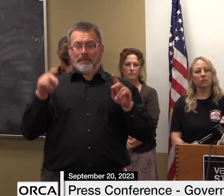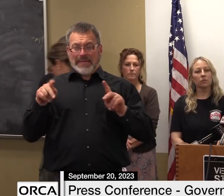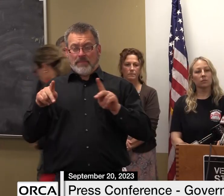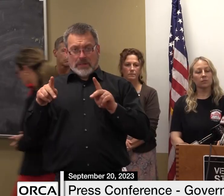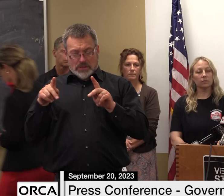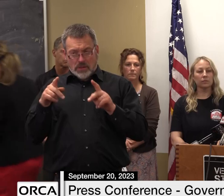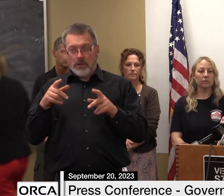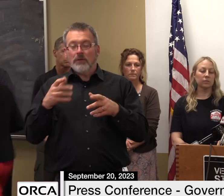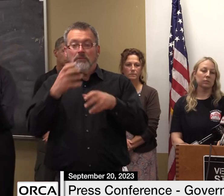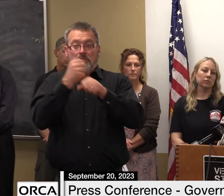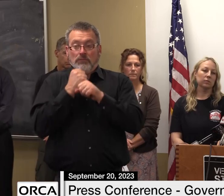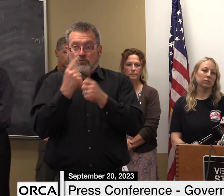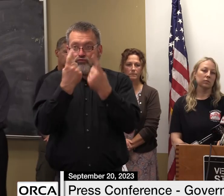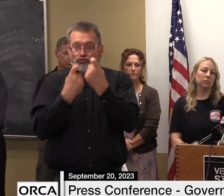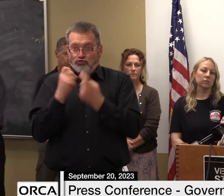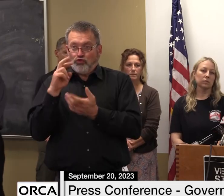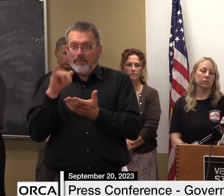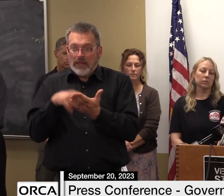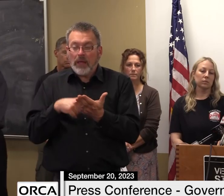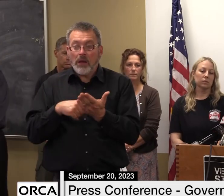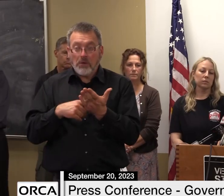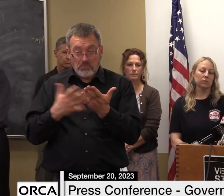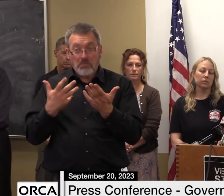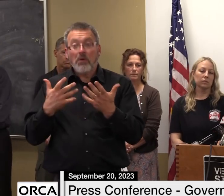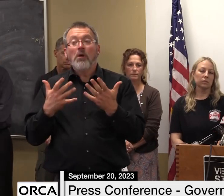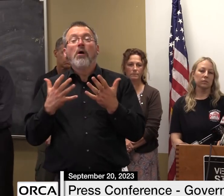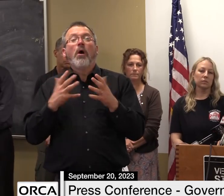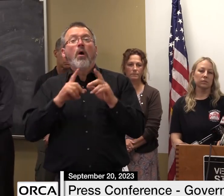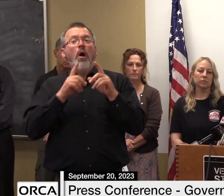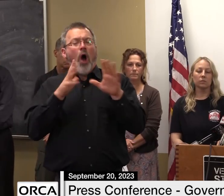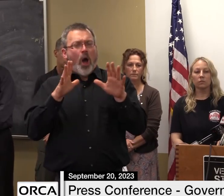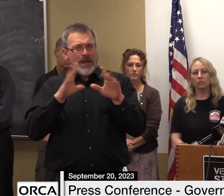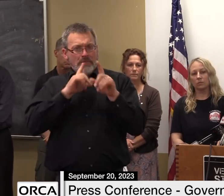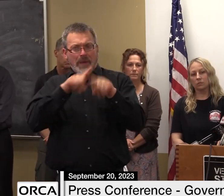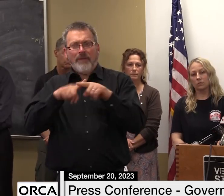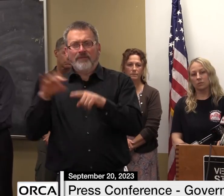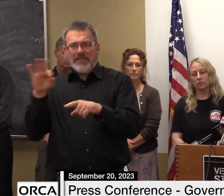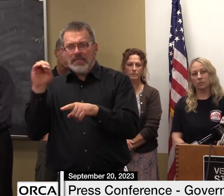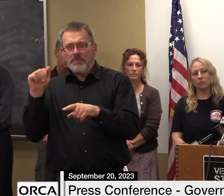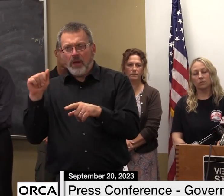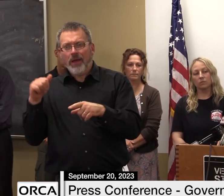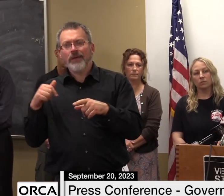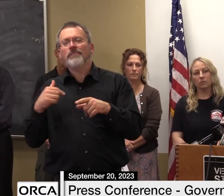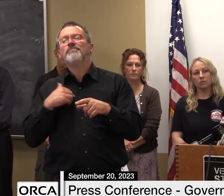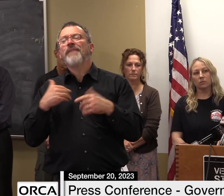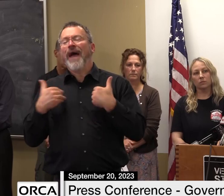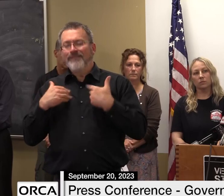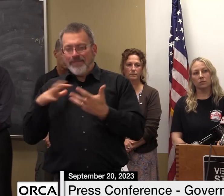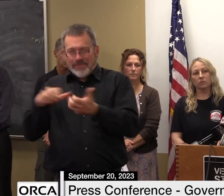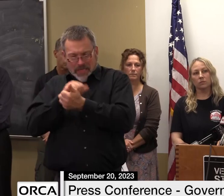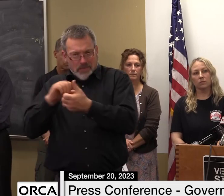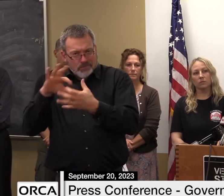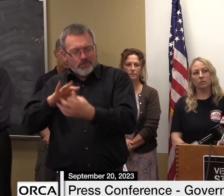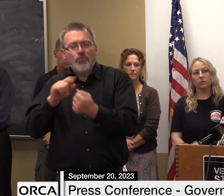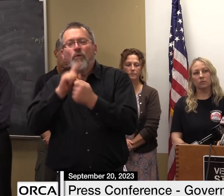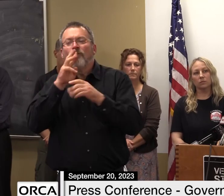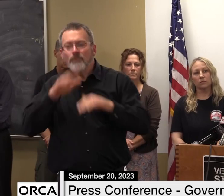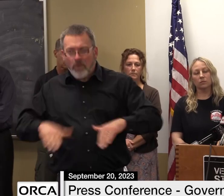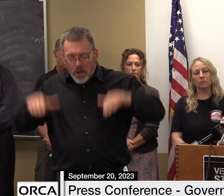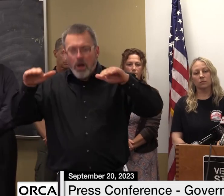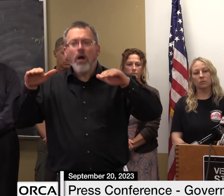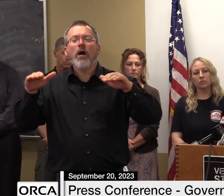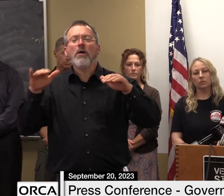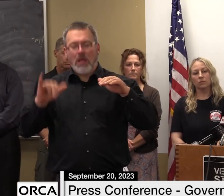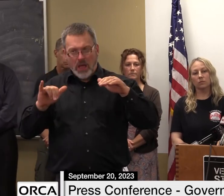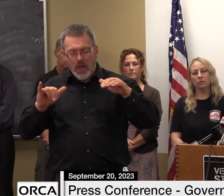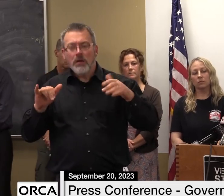have previously reported to FEMA that they have flood-related damage to their heating systems. Yes. So